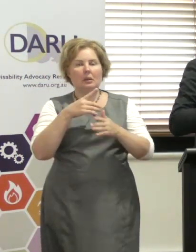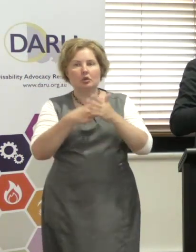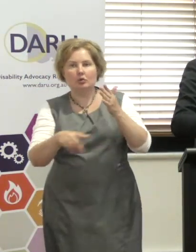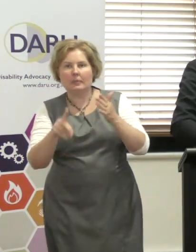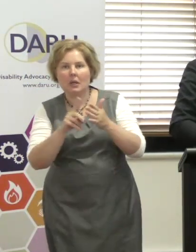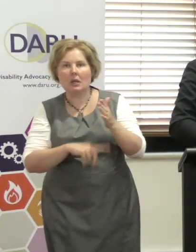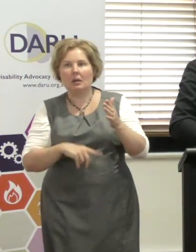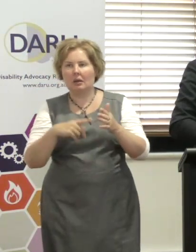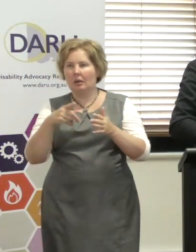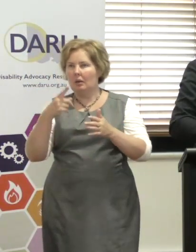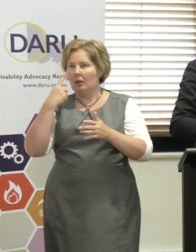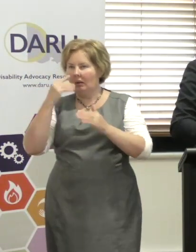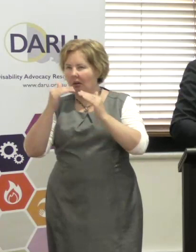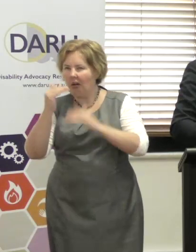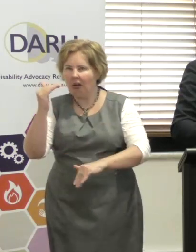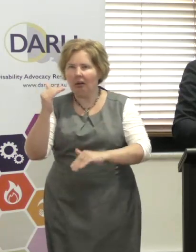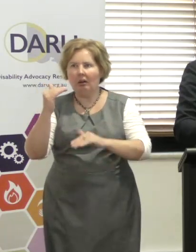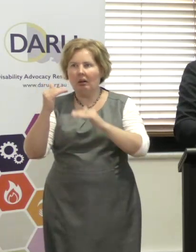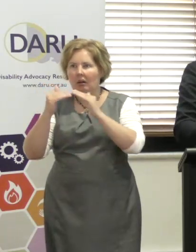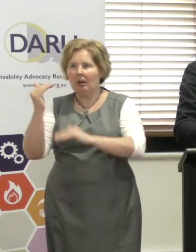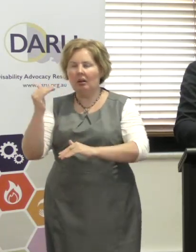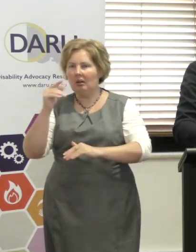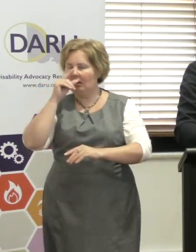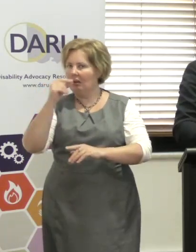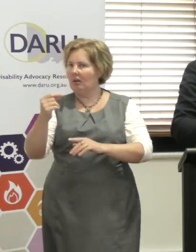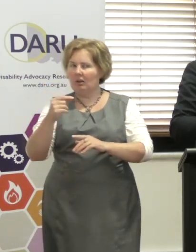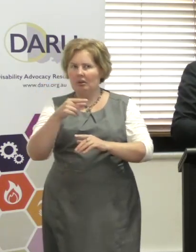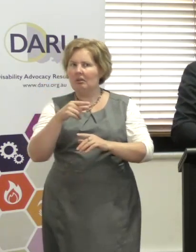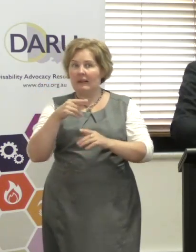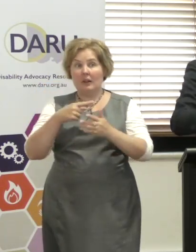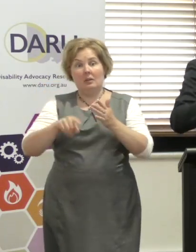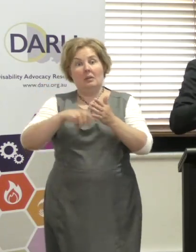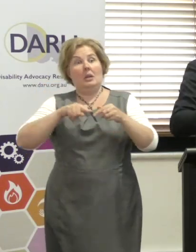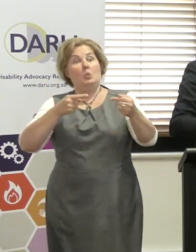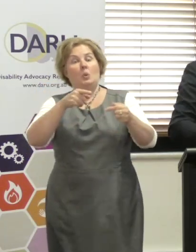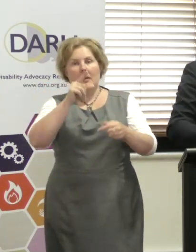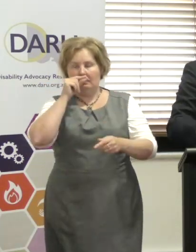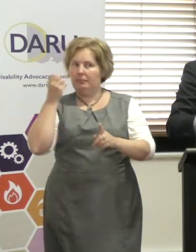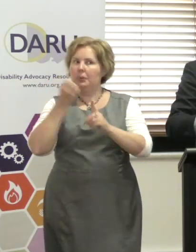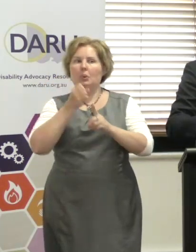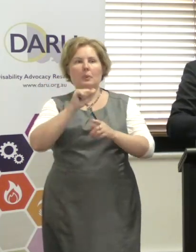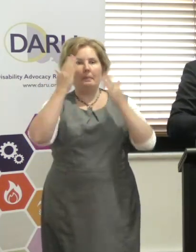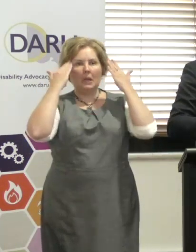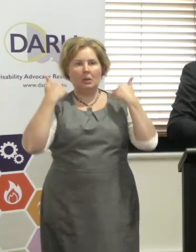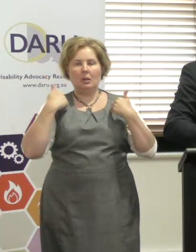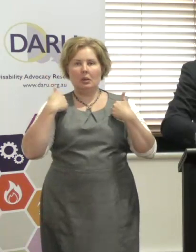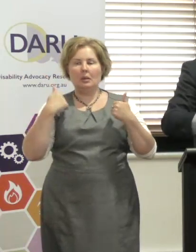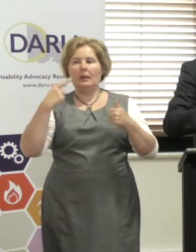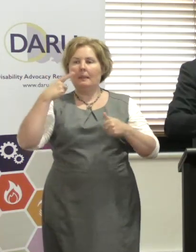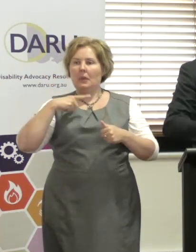discrimination and you're exposed to inequality, the impact that has on your mental health. I hope you can come through me on this journey because it